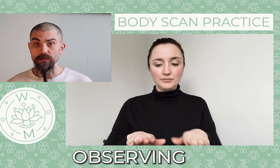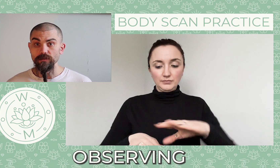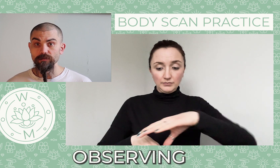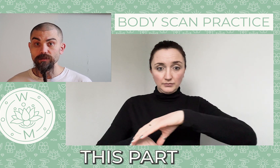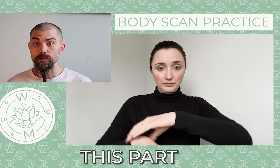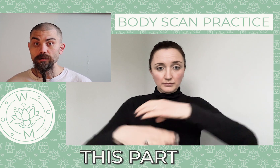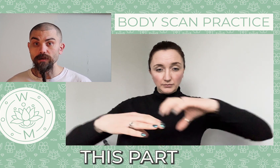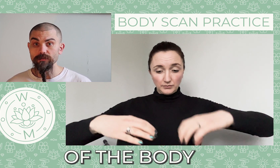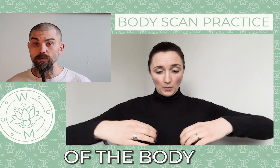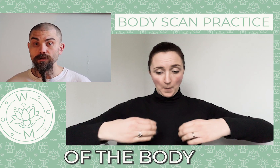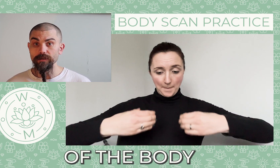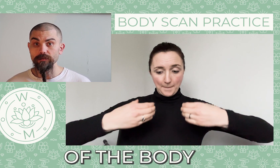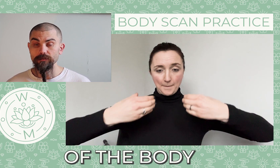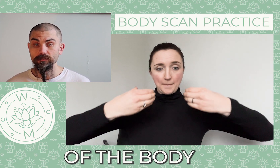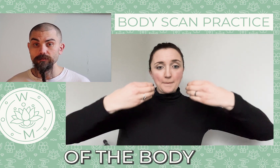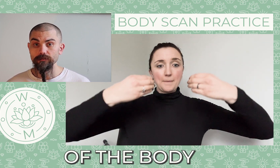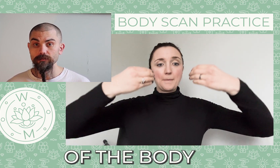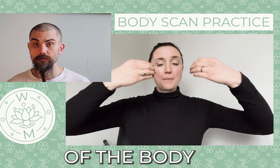Observing this part of the body.